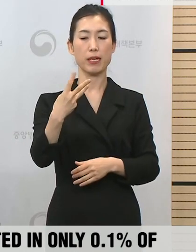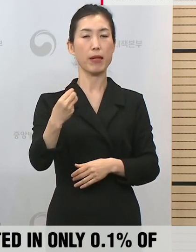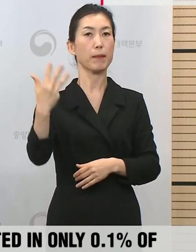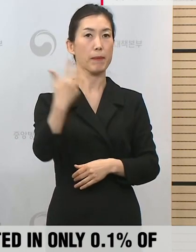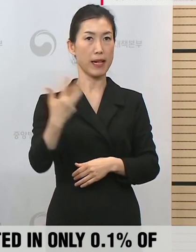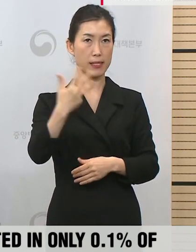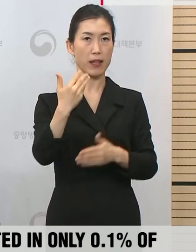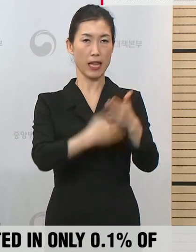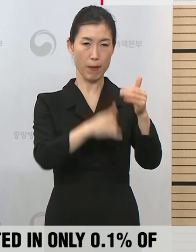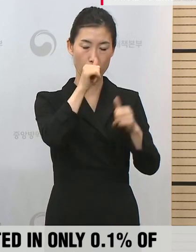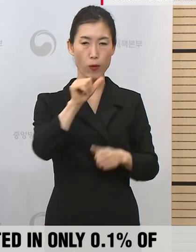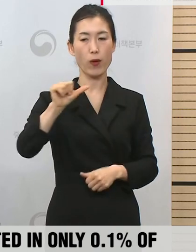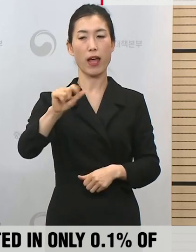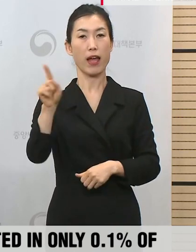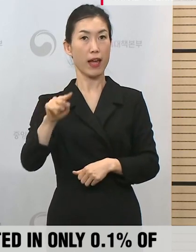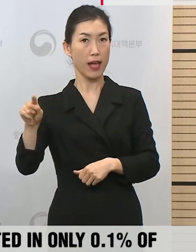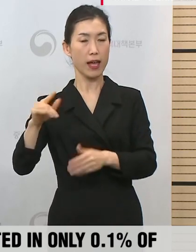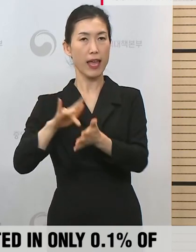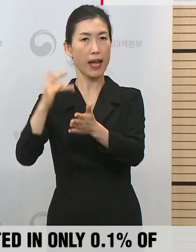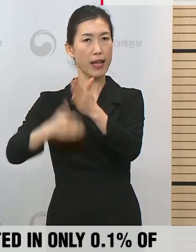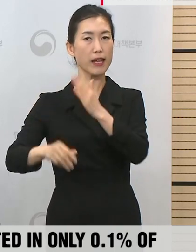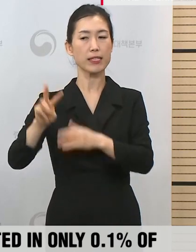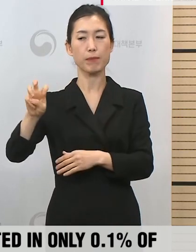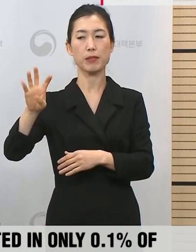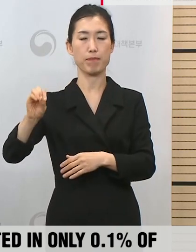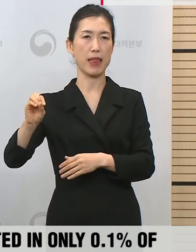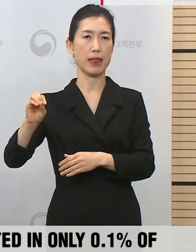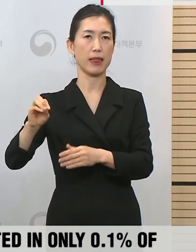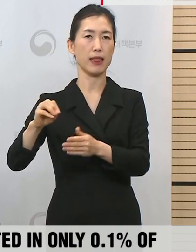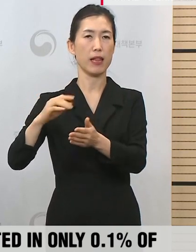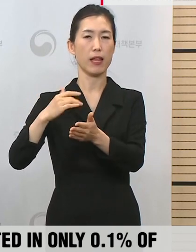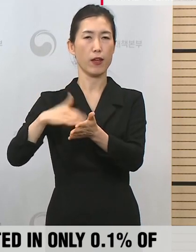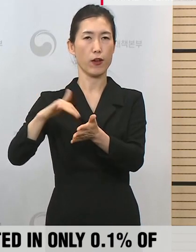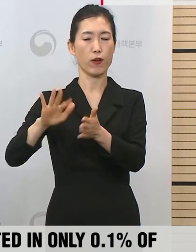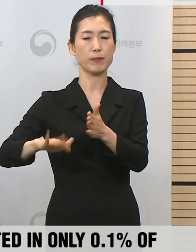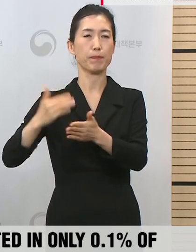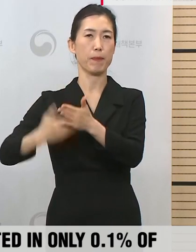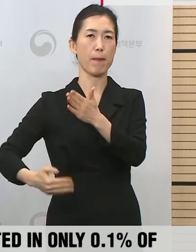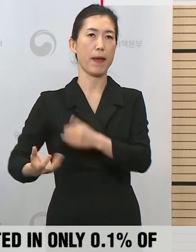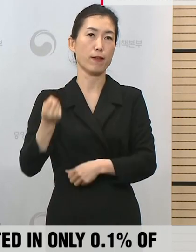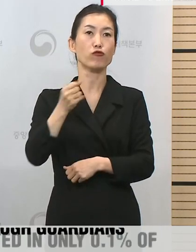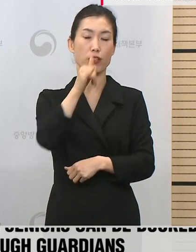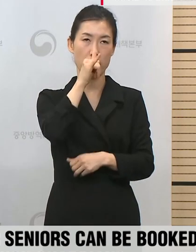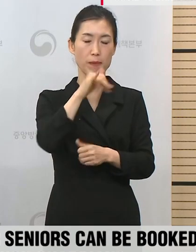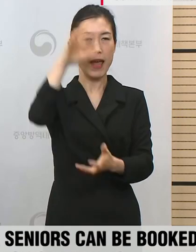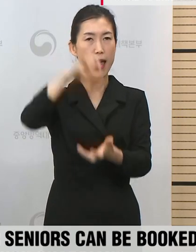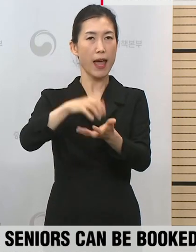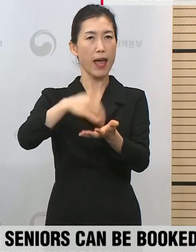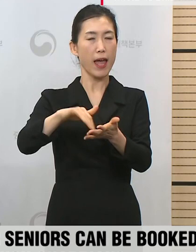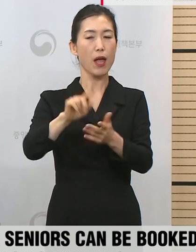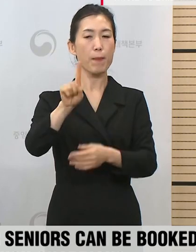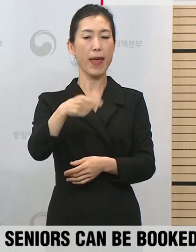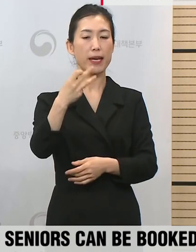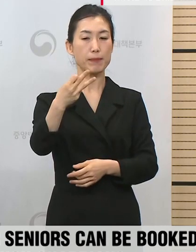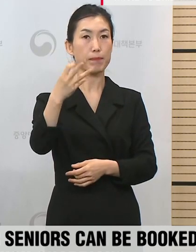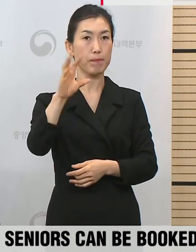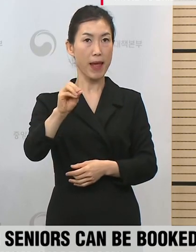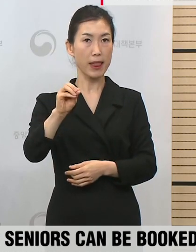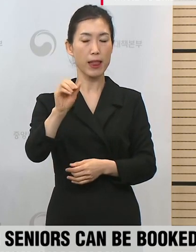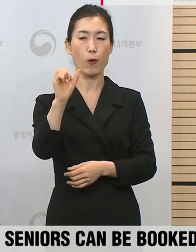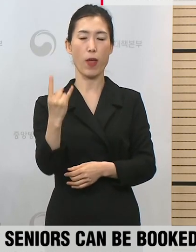believe that's about 810,000 doses. And right now, the AstraZeneca vaccines, we have